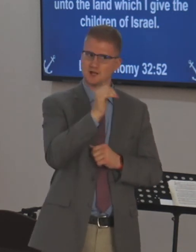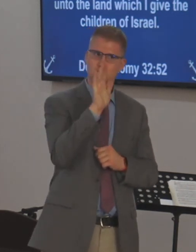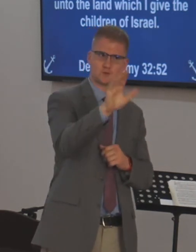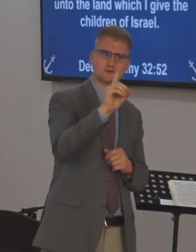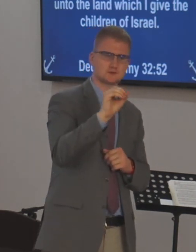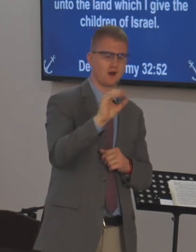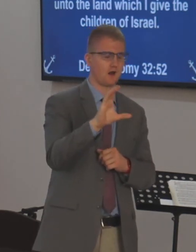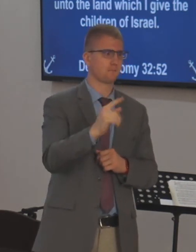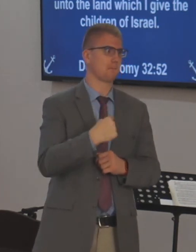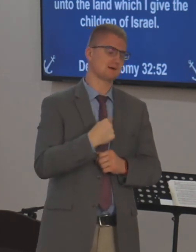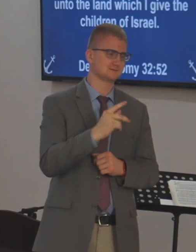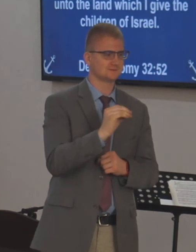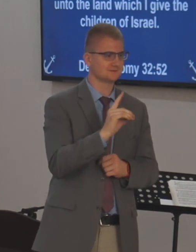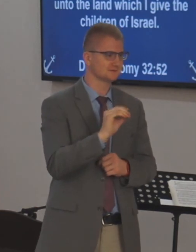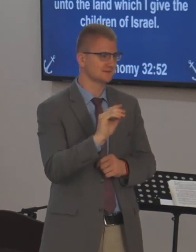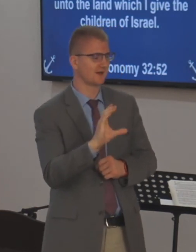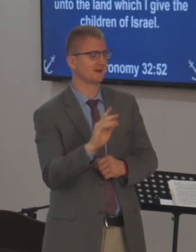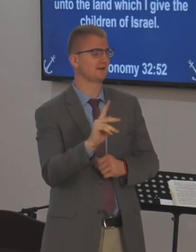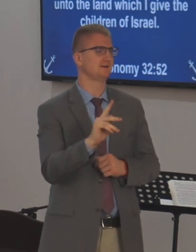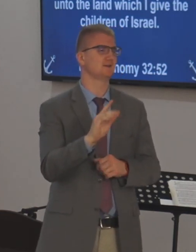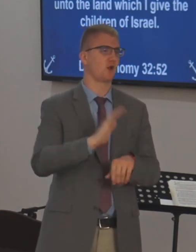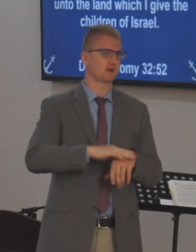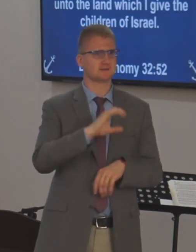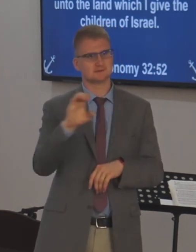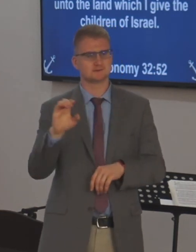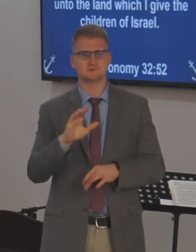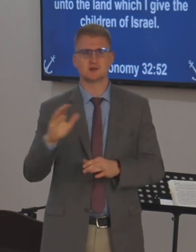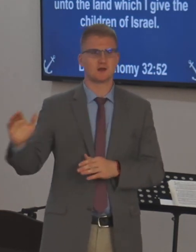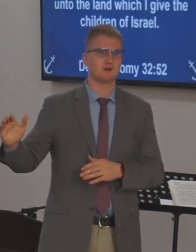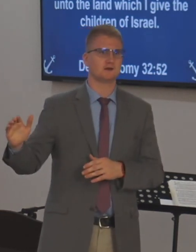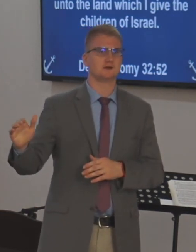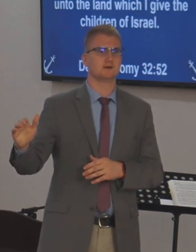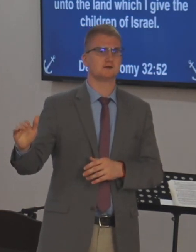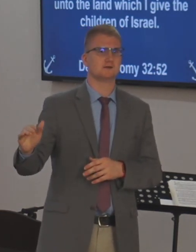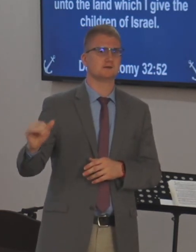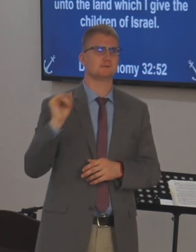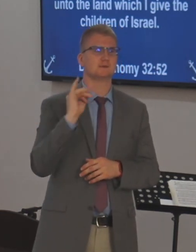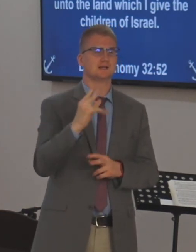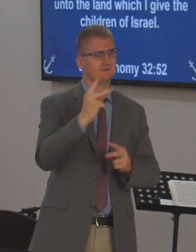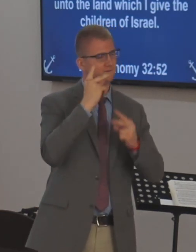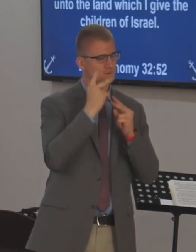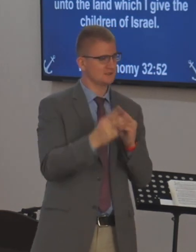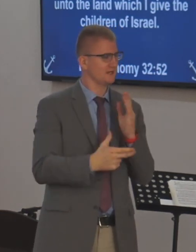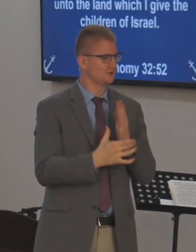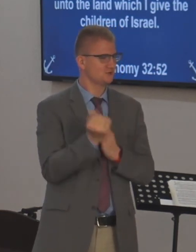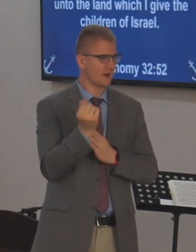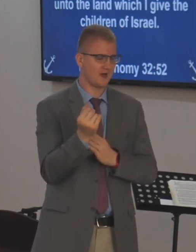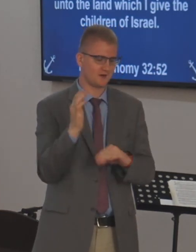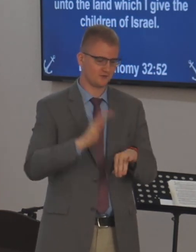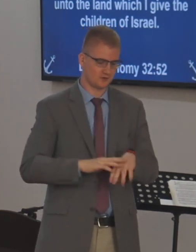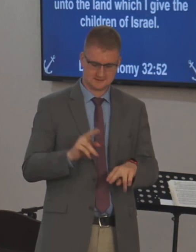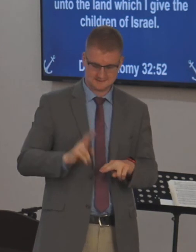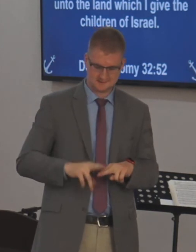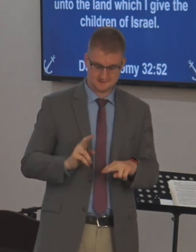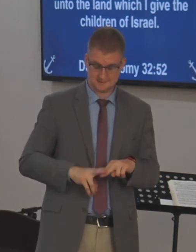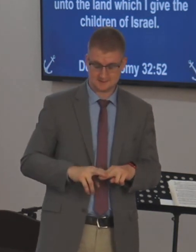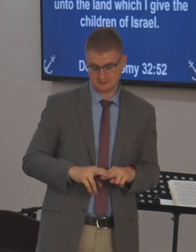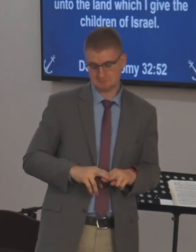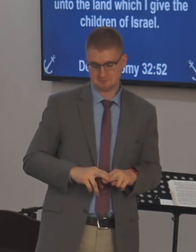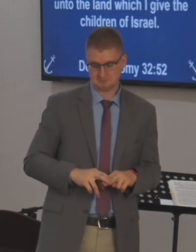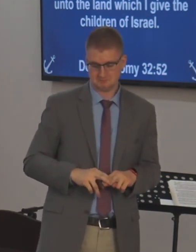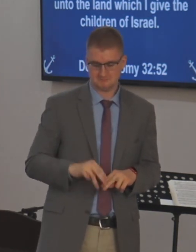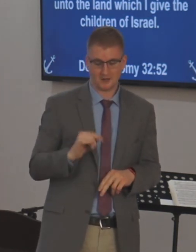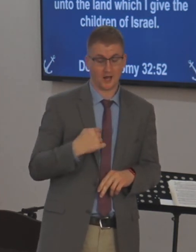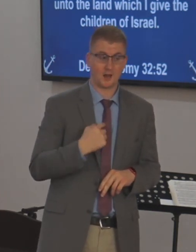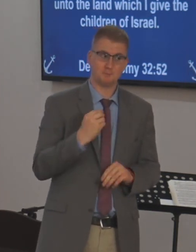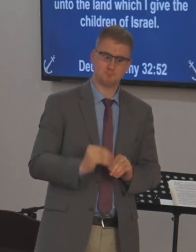but on the east side, if you go over on the east side, you see a track shoved under that little metal piece and this big cement block thing. I